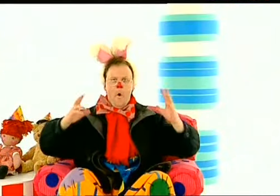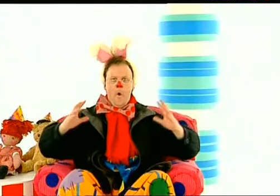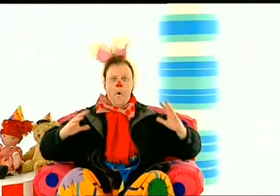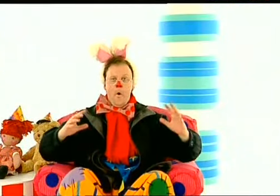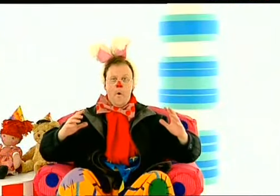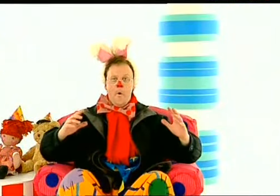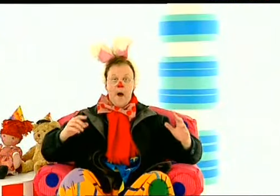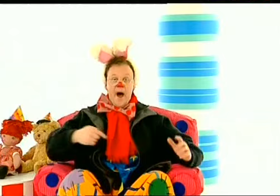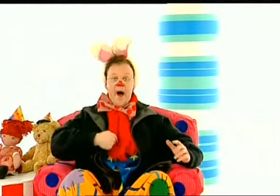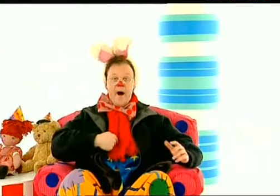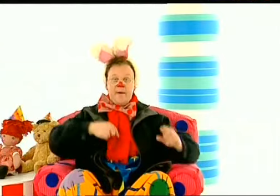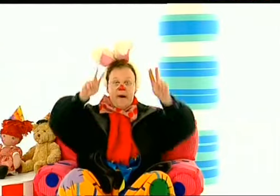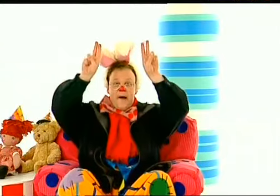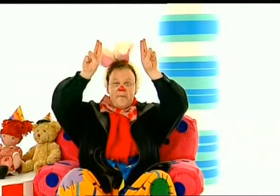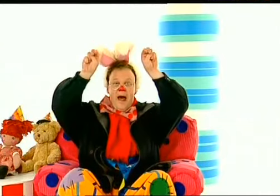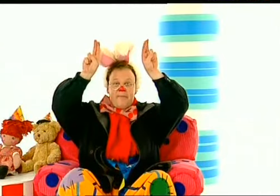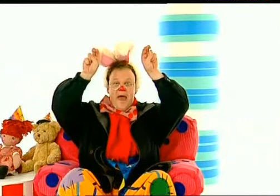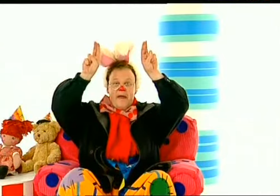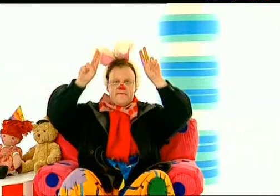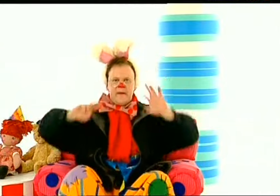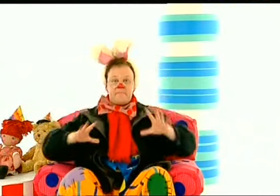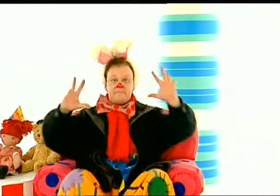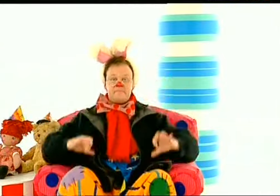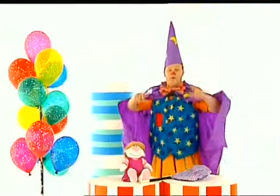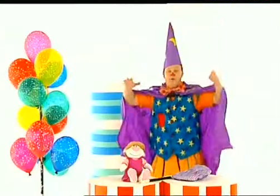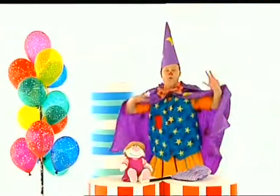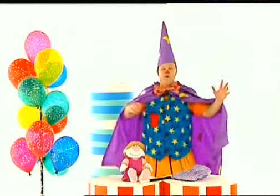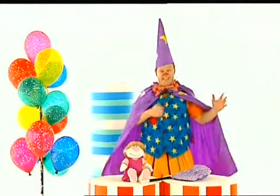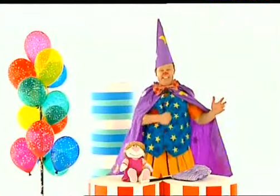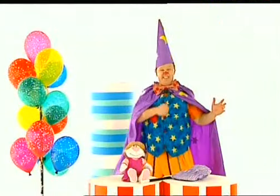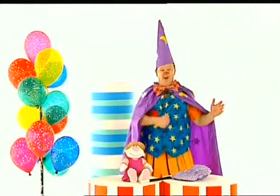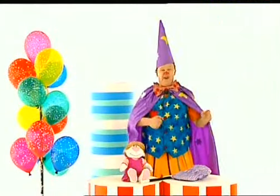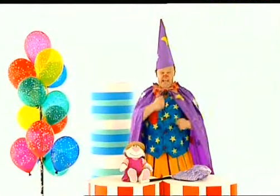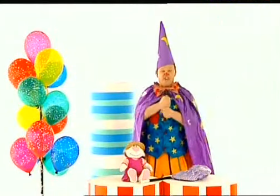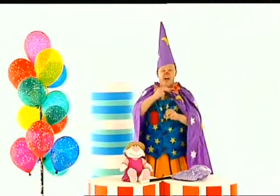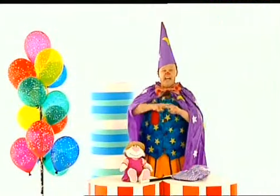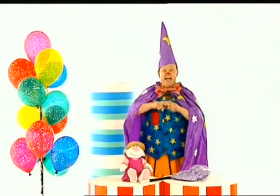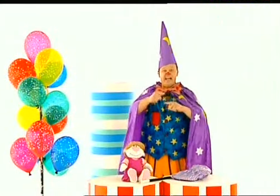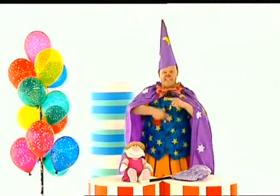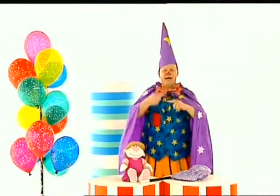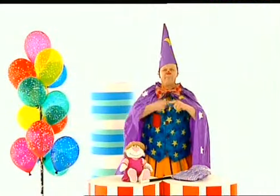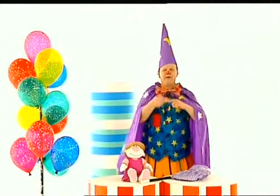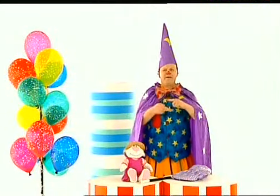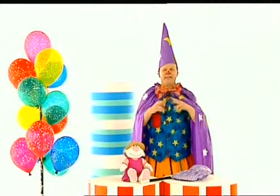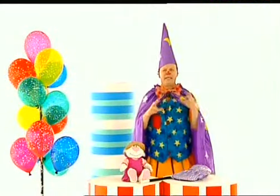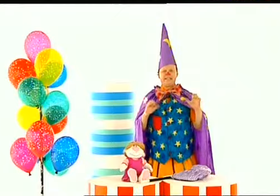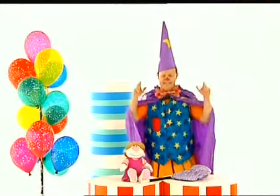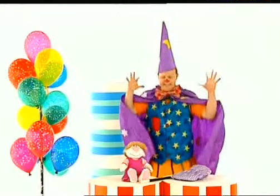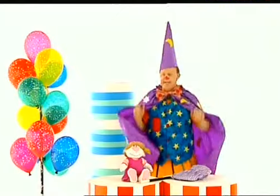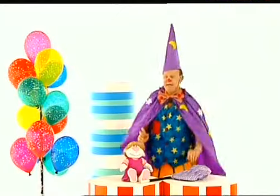Oh, I'm a rabbit! Oh, sorry, Grandad. Grandad Tumble. I think you'd